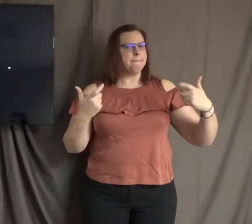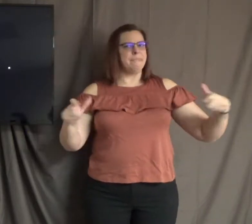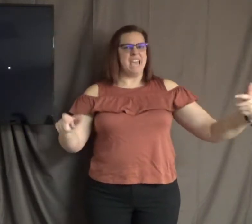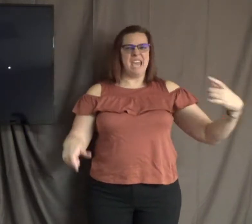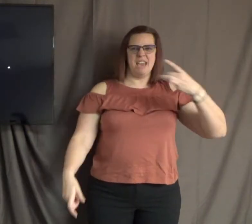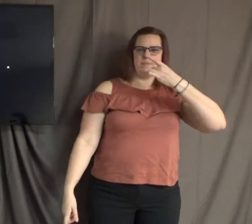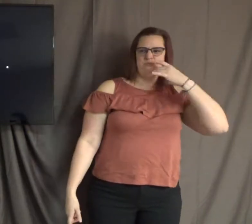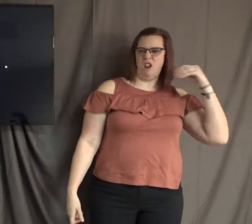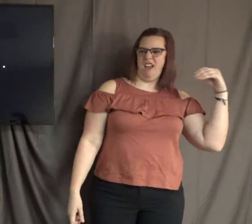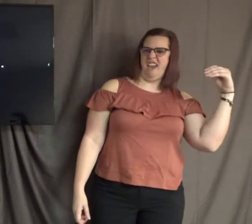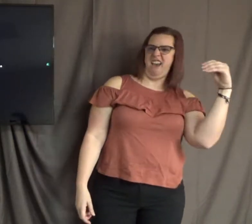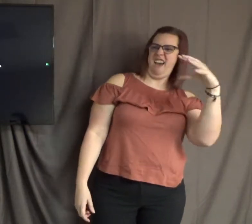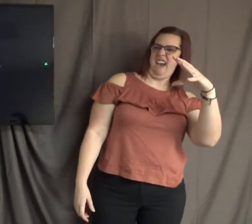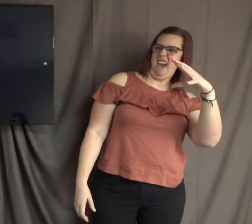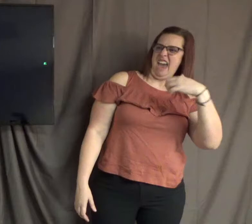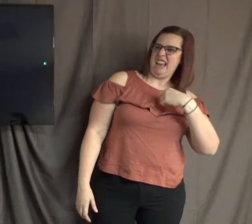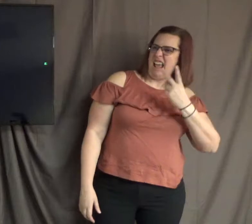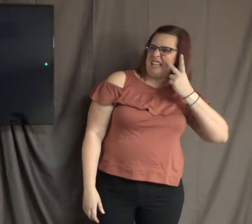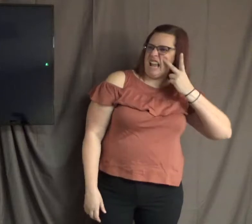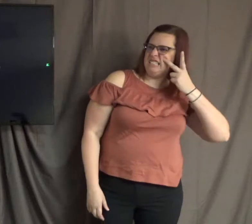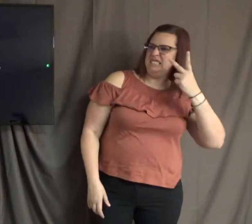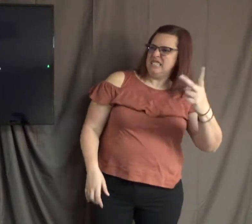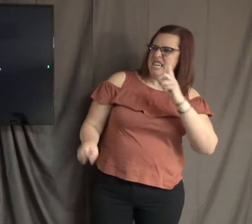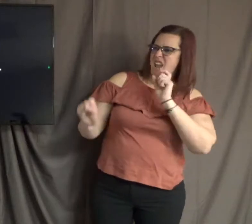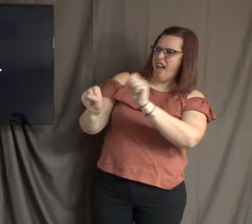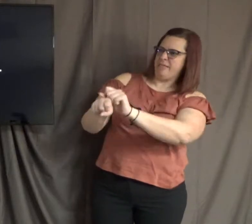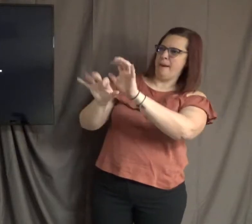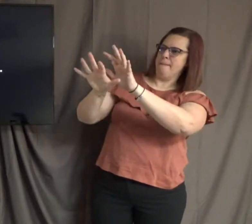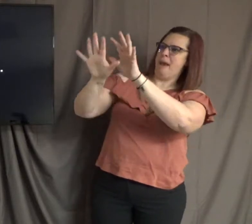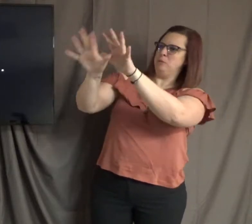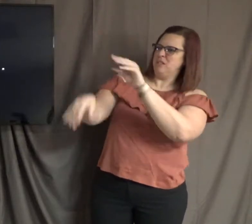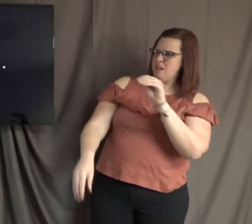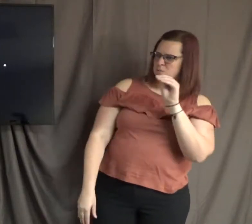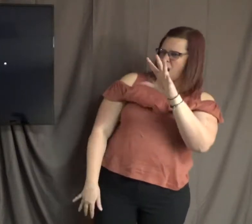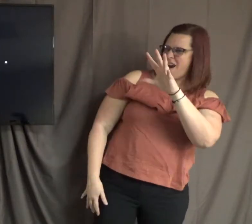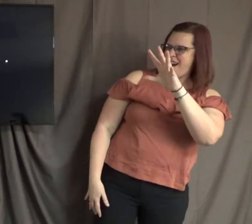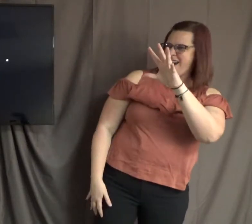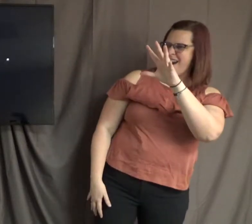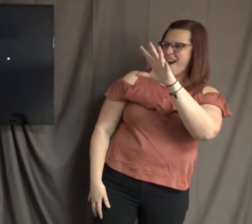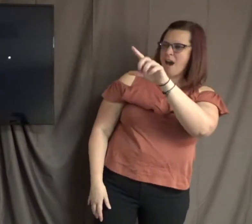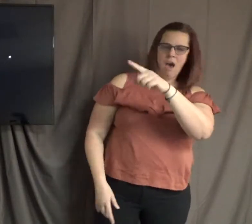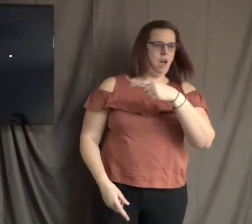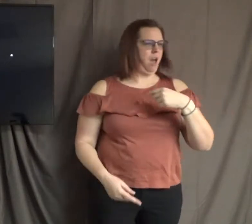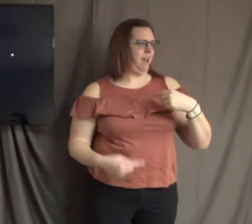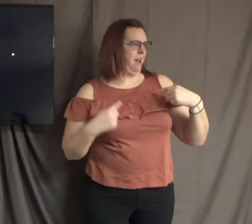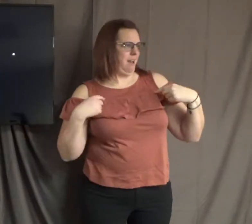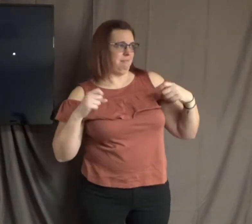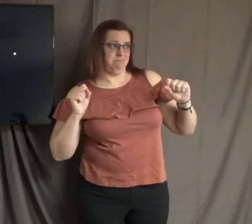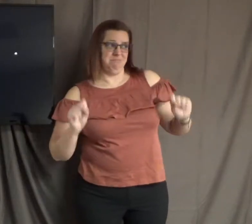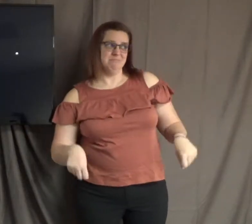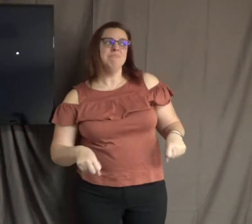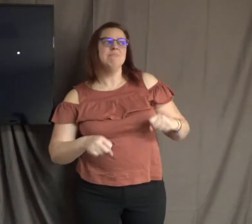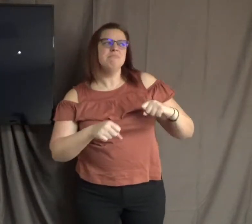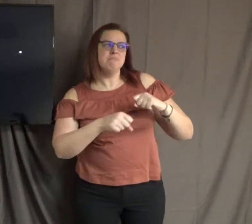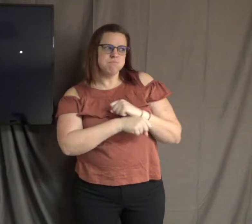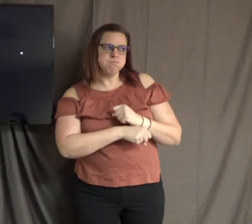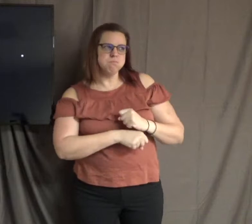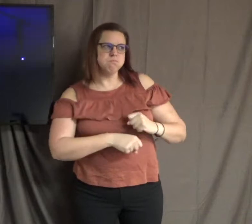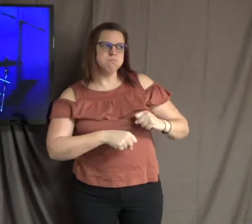a hill, and you're a force to be reckoned with,